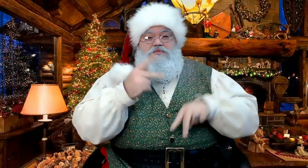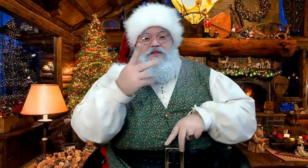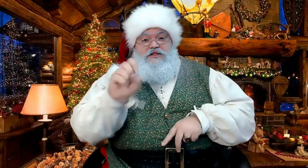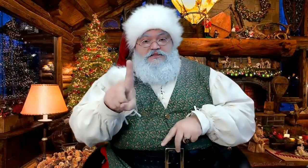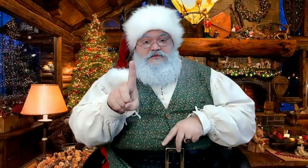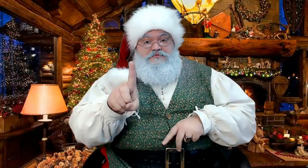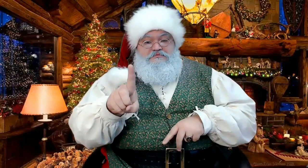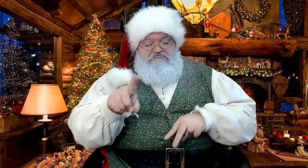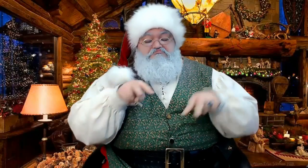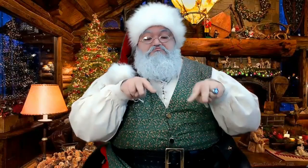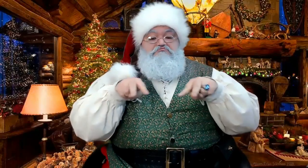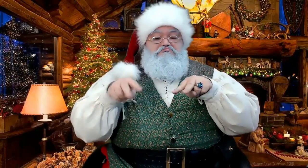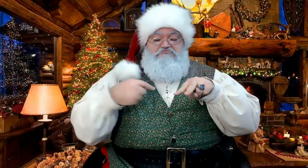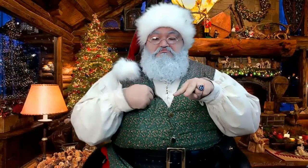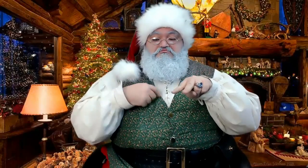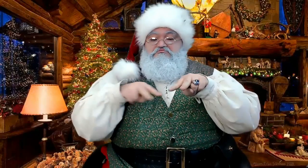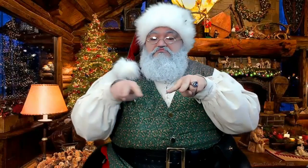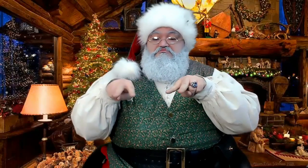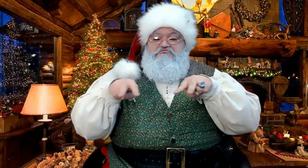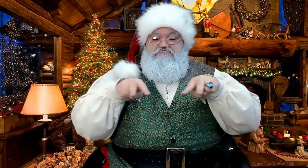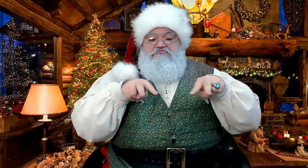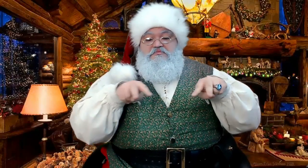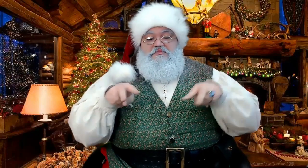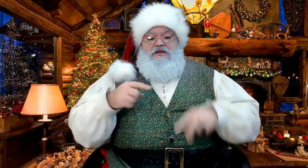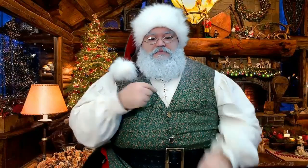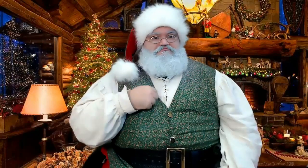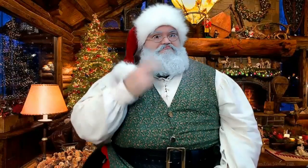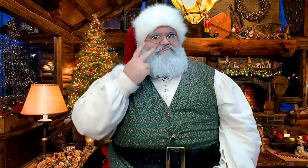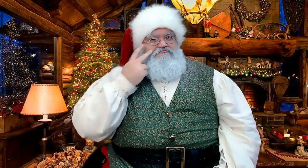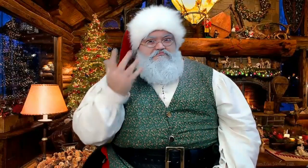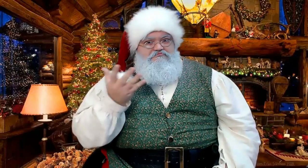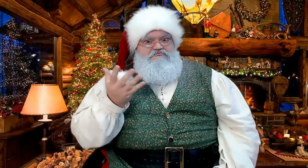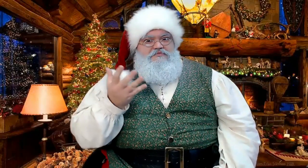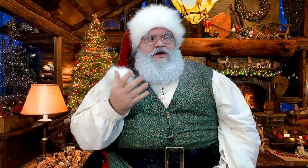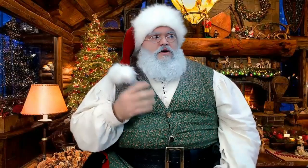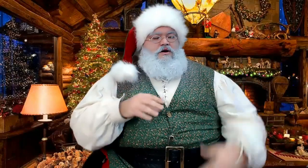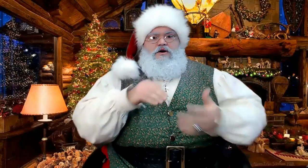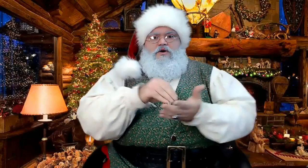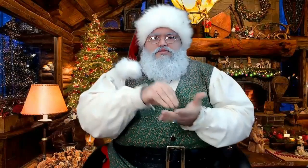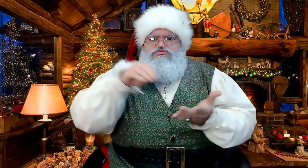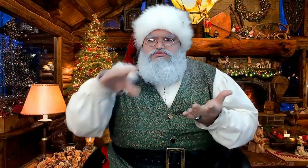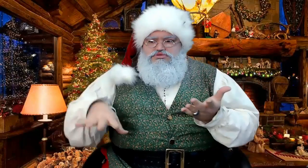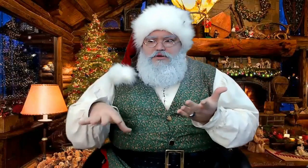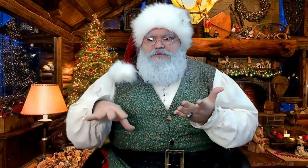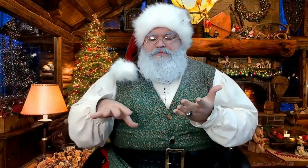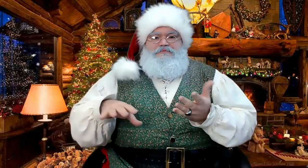And I've been watching KSD. I've been watching all of it. And I've seen